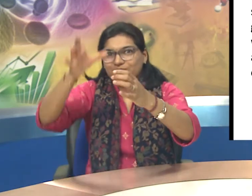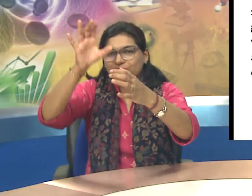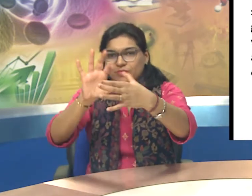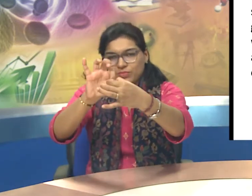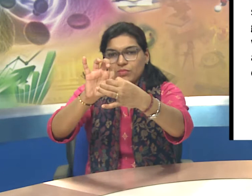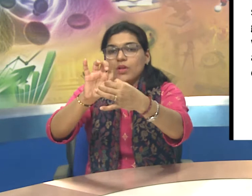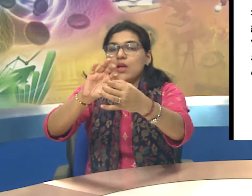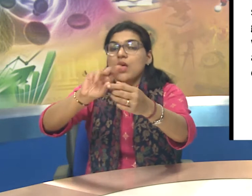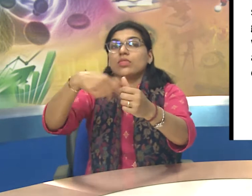medium,